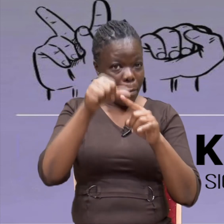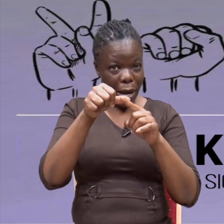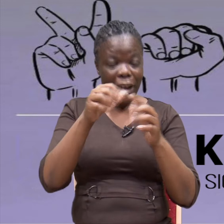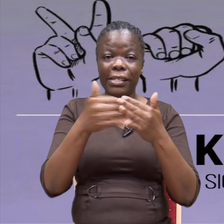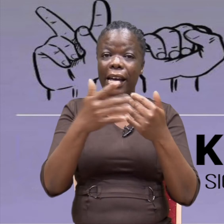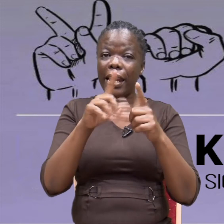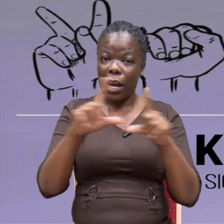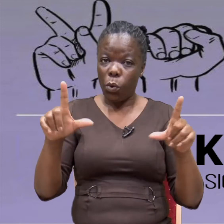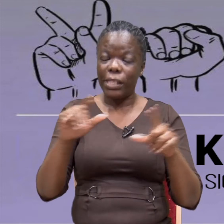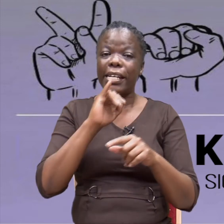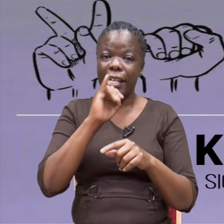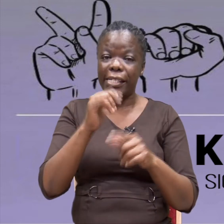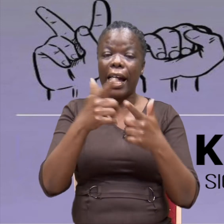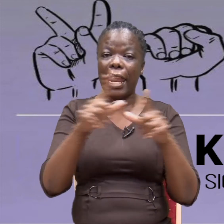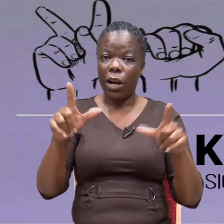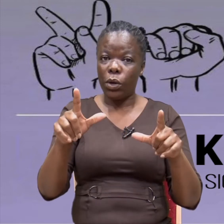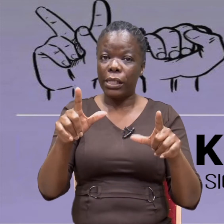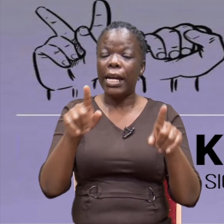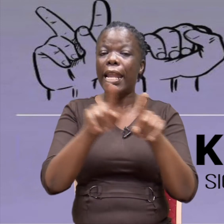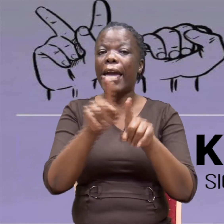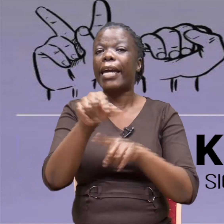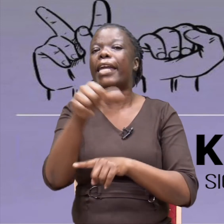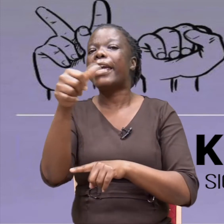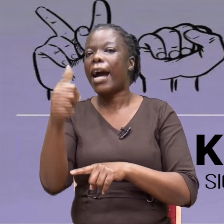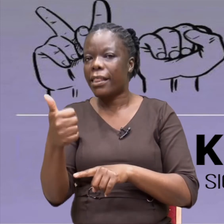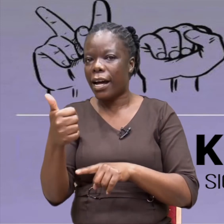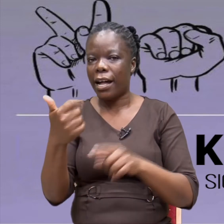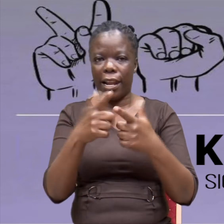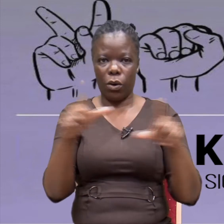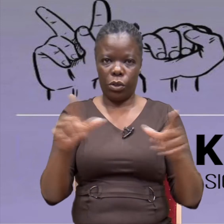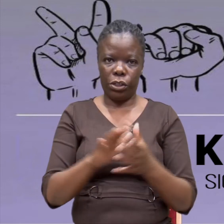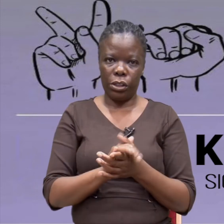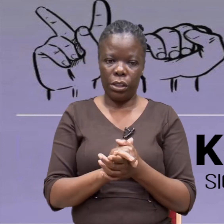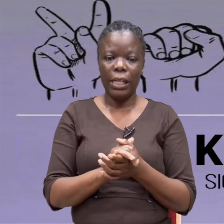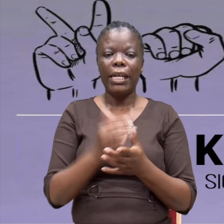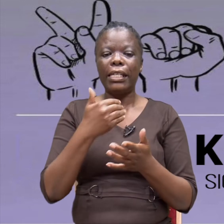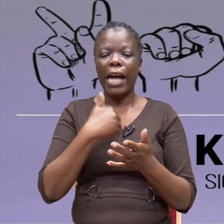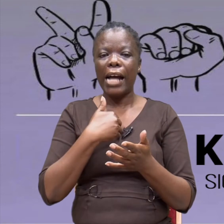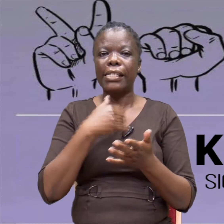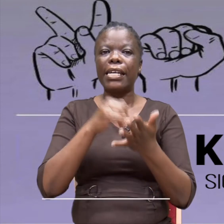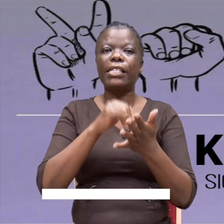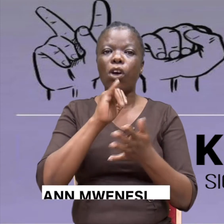Remember, sign language is a language like any other language. It has its